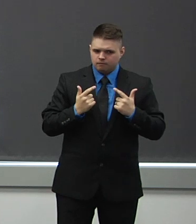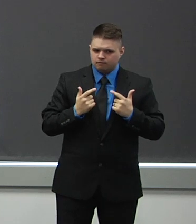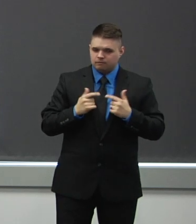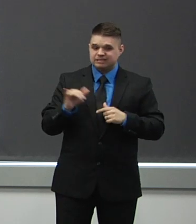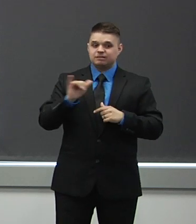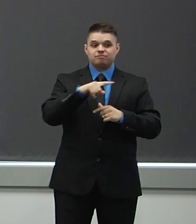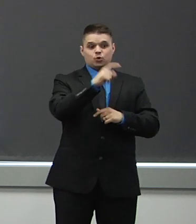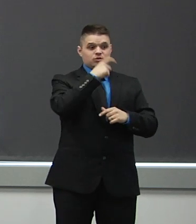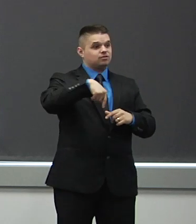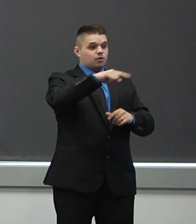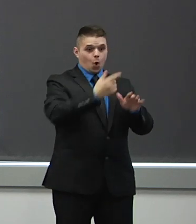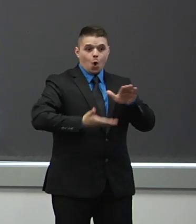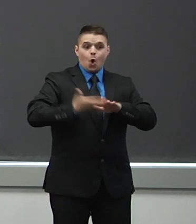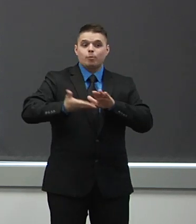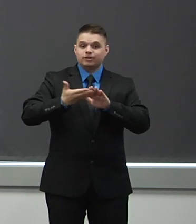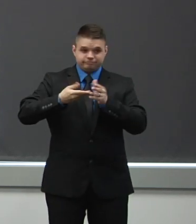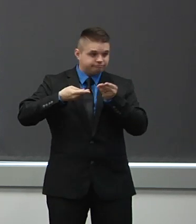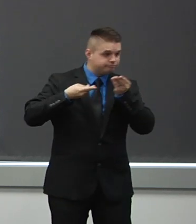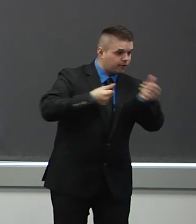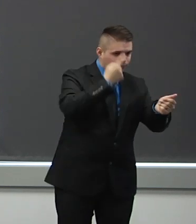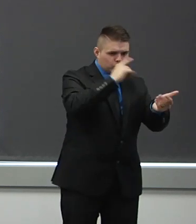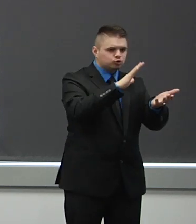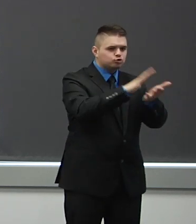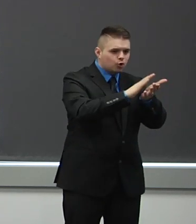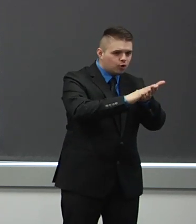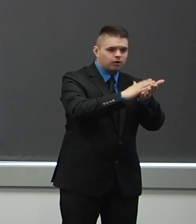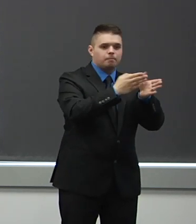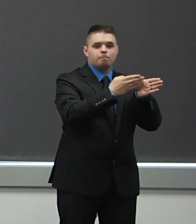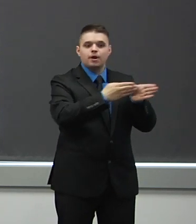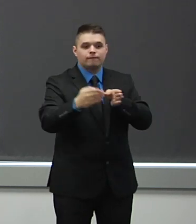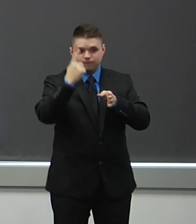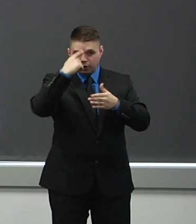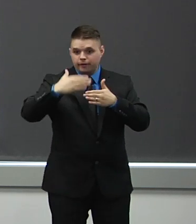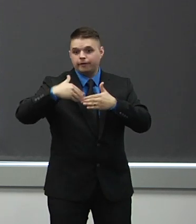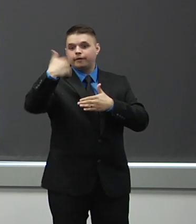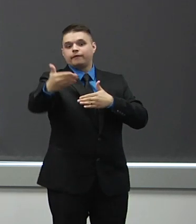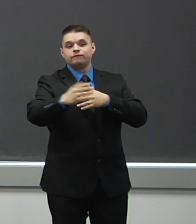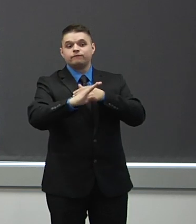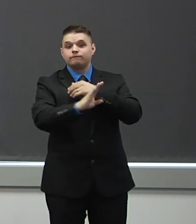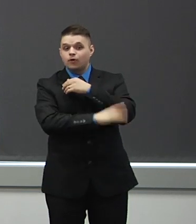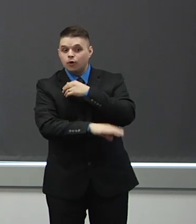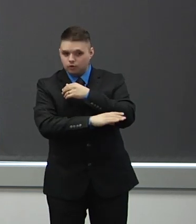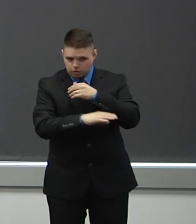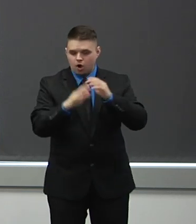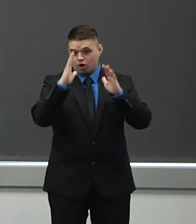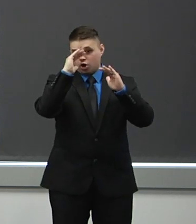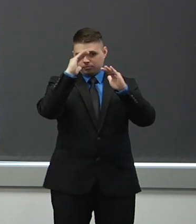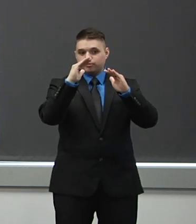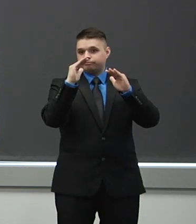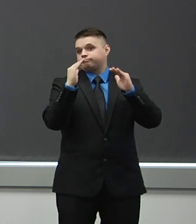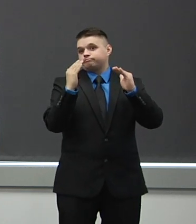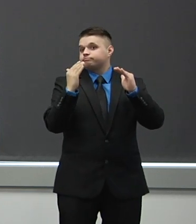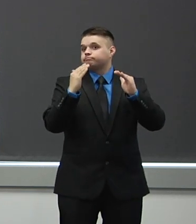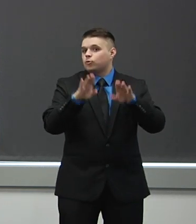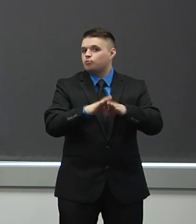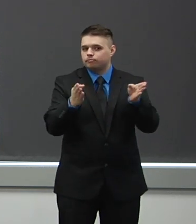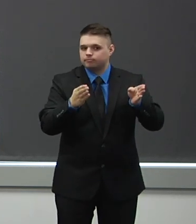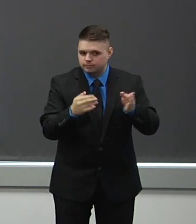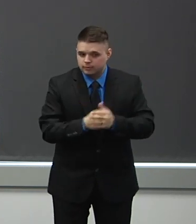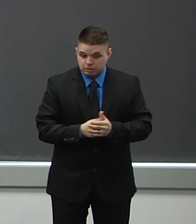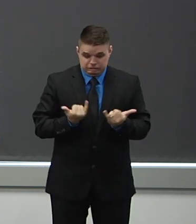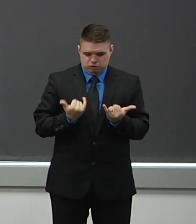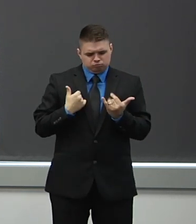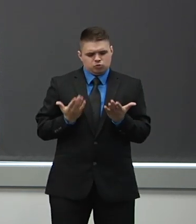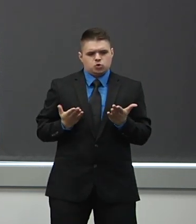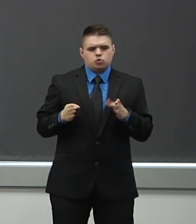in preparing for a potential reopening. Deciding to close now for the rest of the school year allows